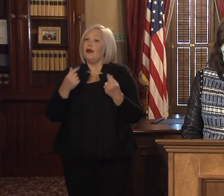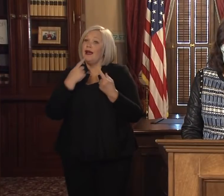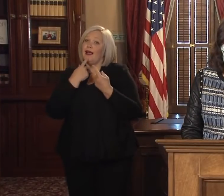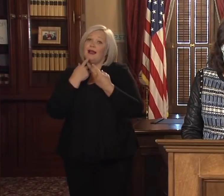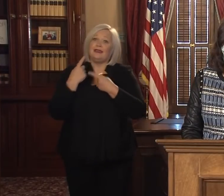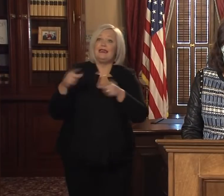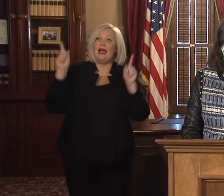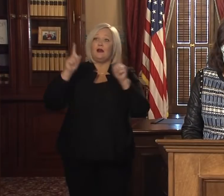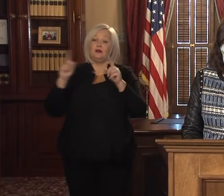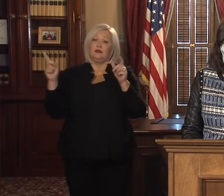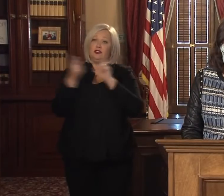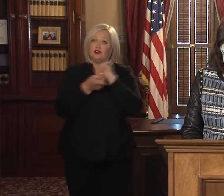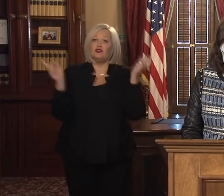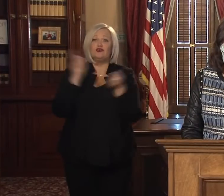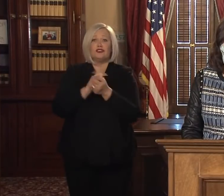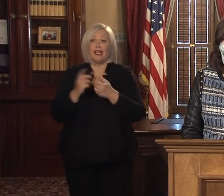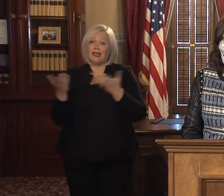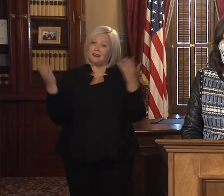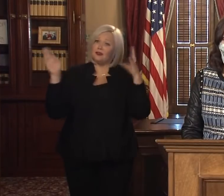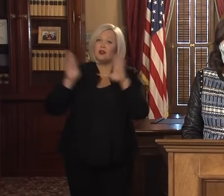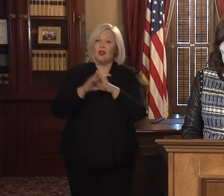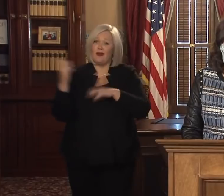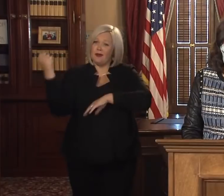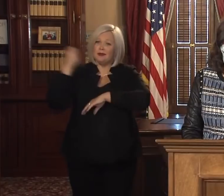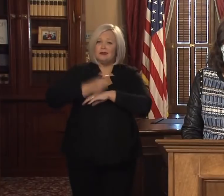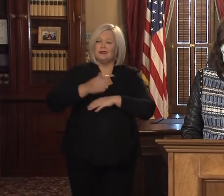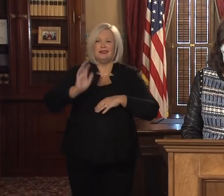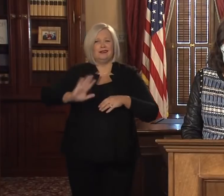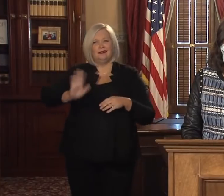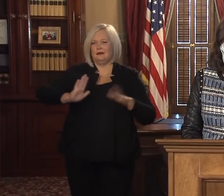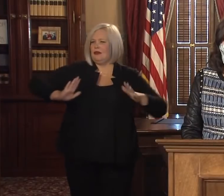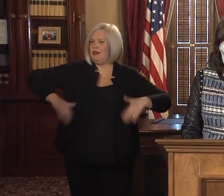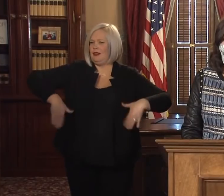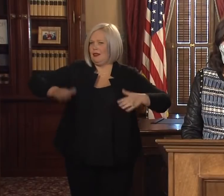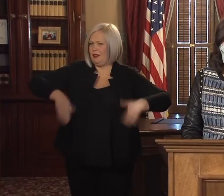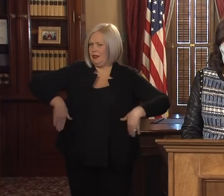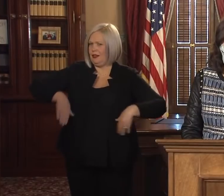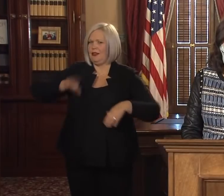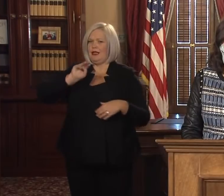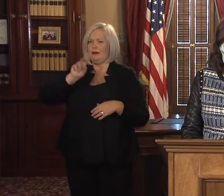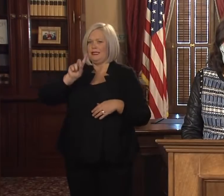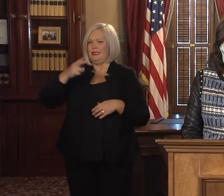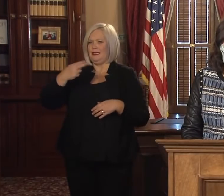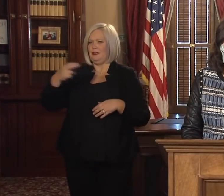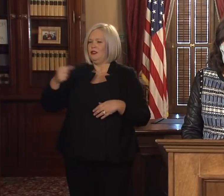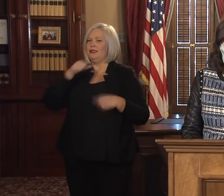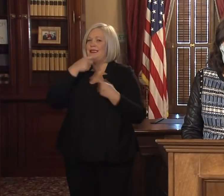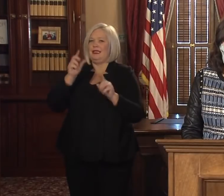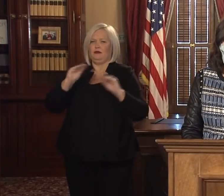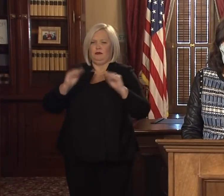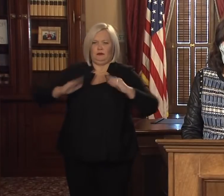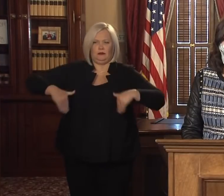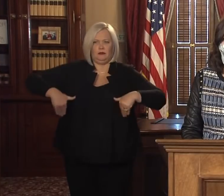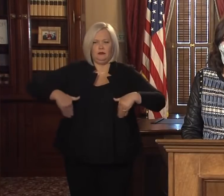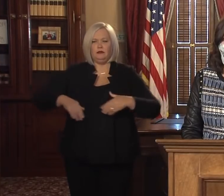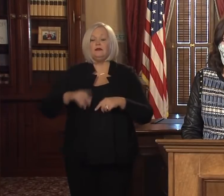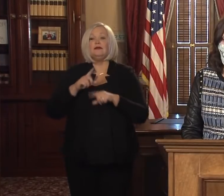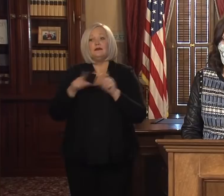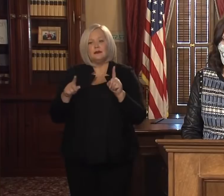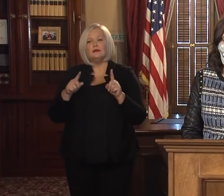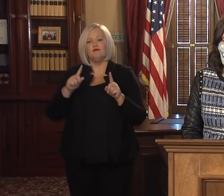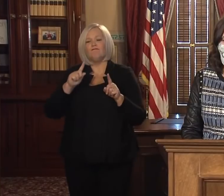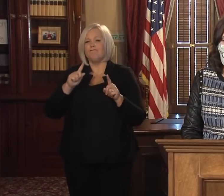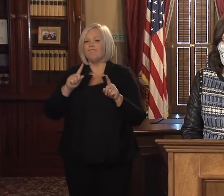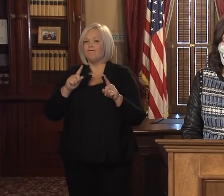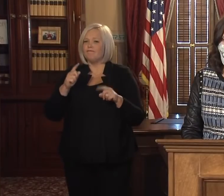announcing a change, and the Department of Health and Human Services isn't announcing anything today, but we're very